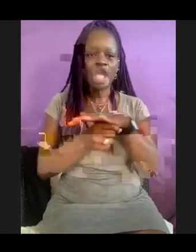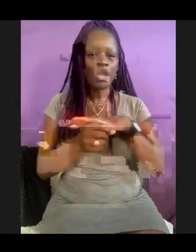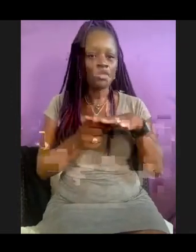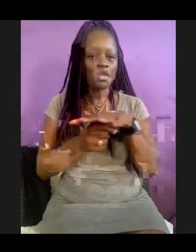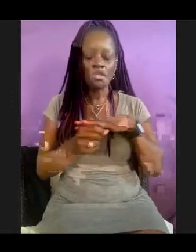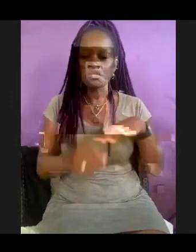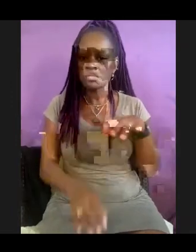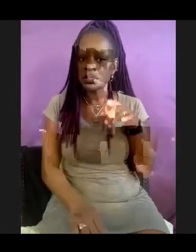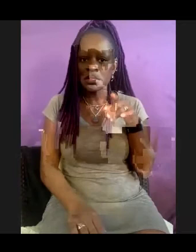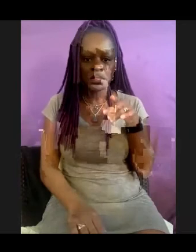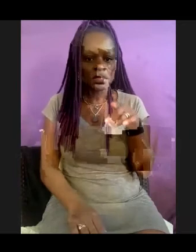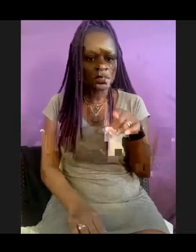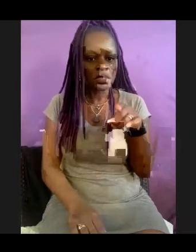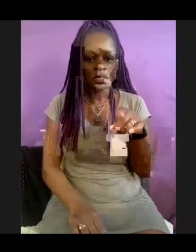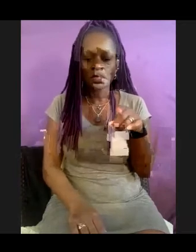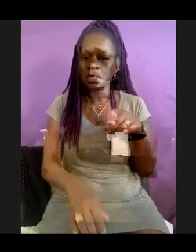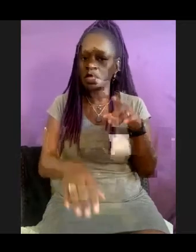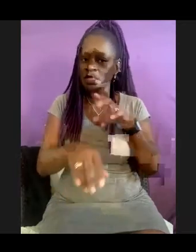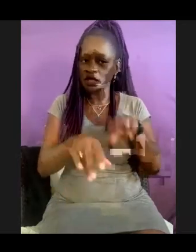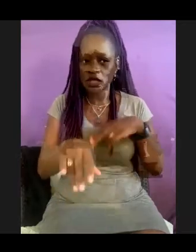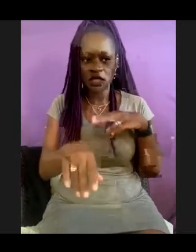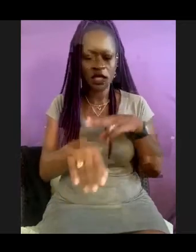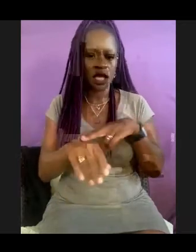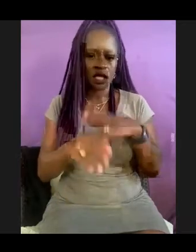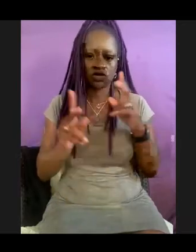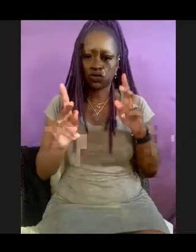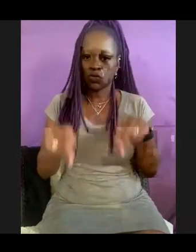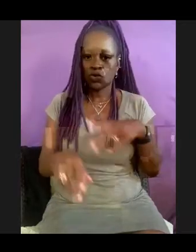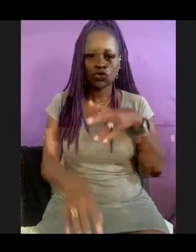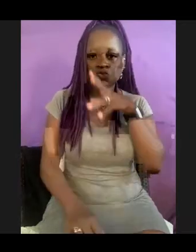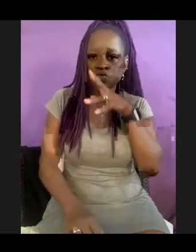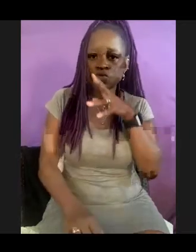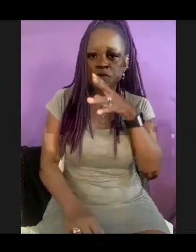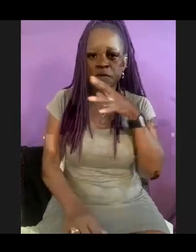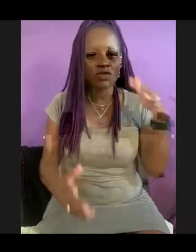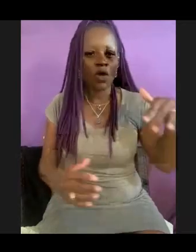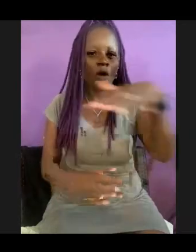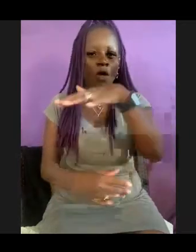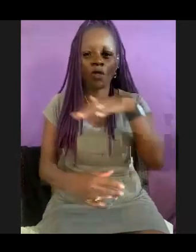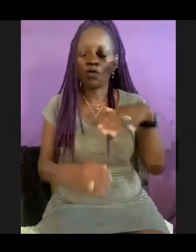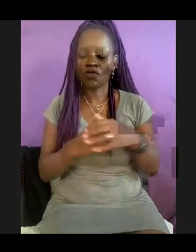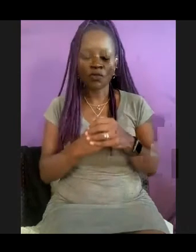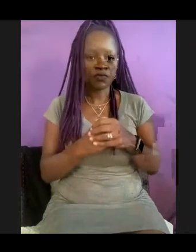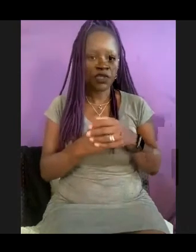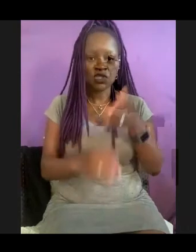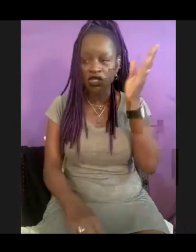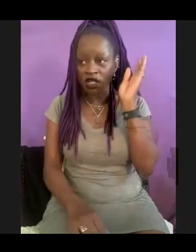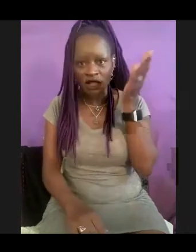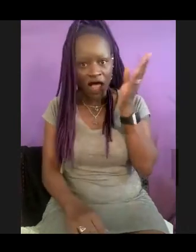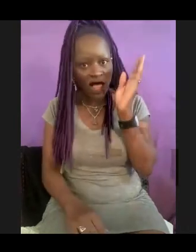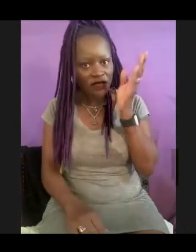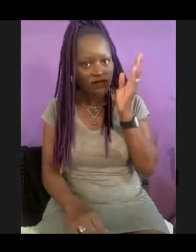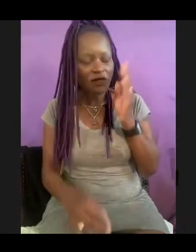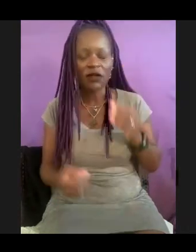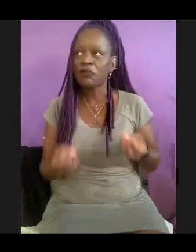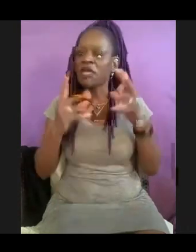recognized, nationally recognized speaker. She has lectured at numerous universities,